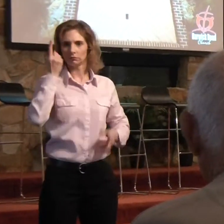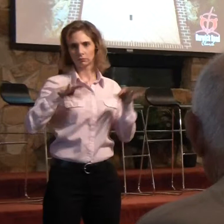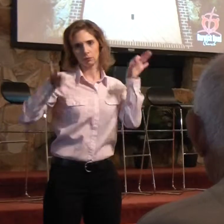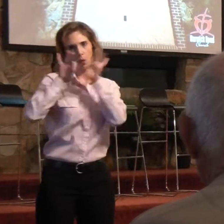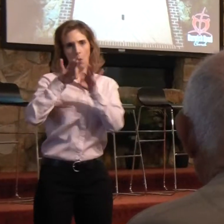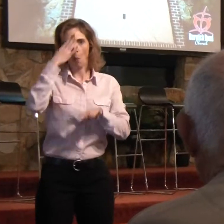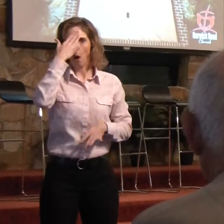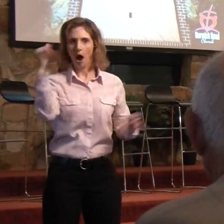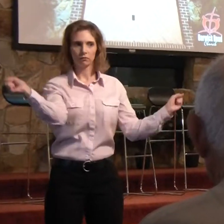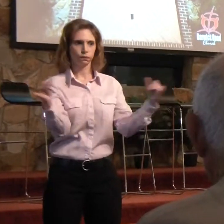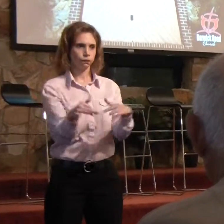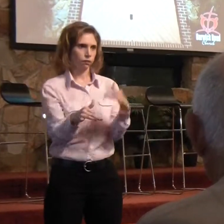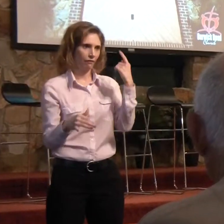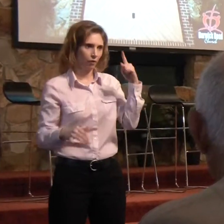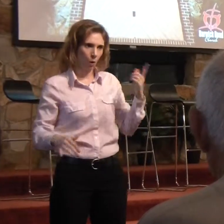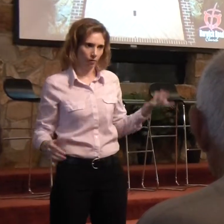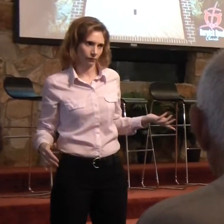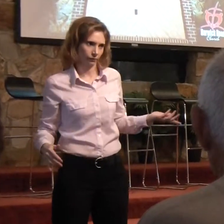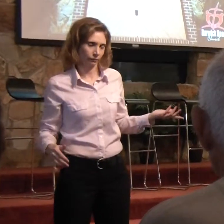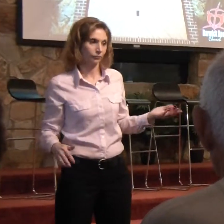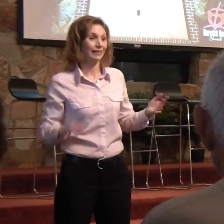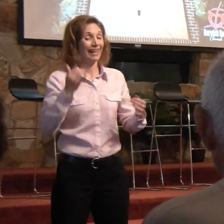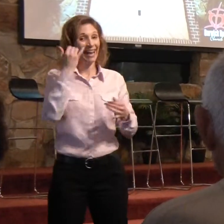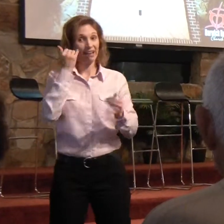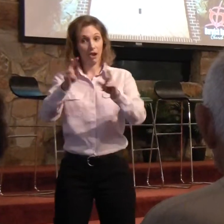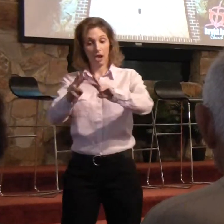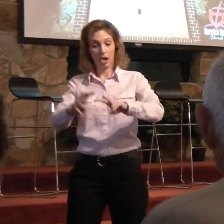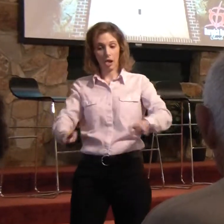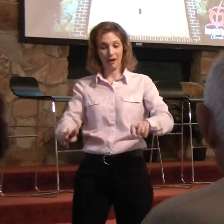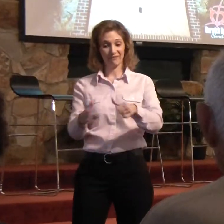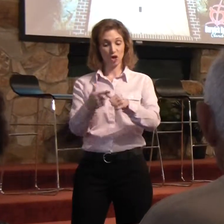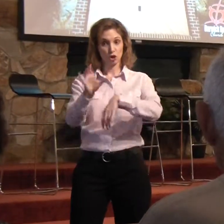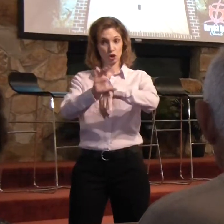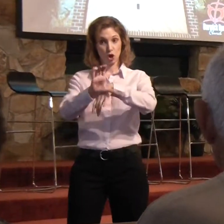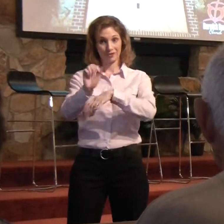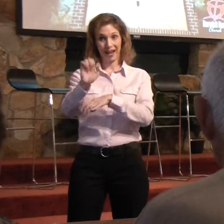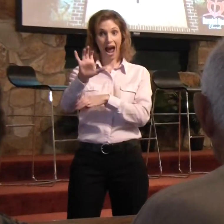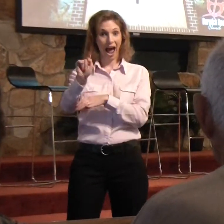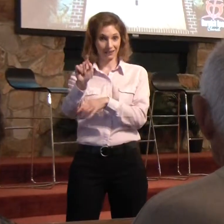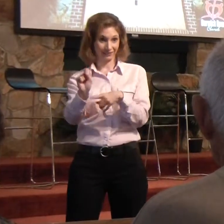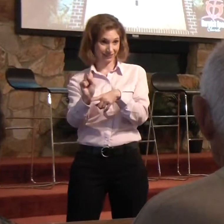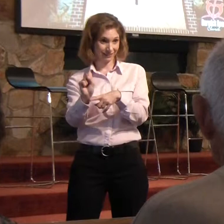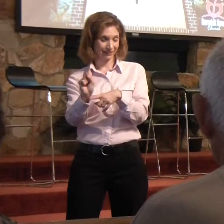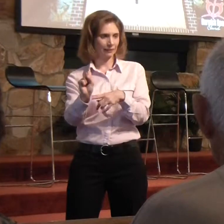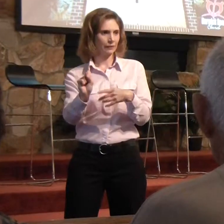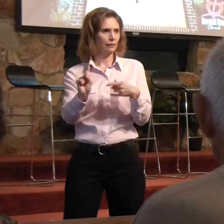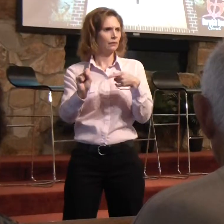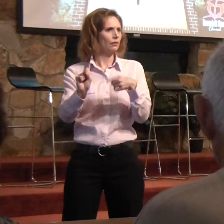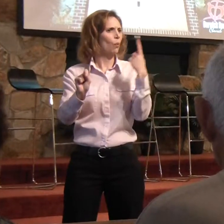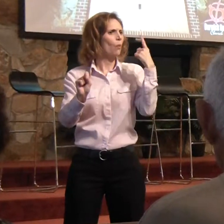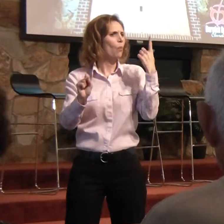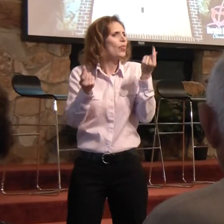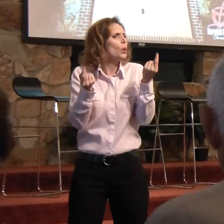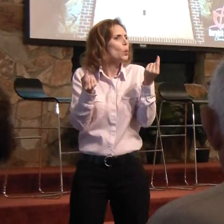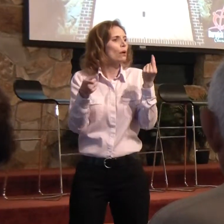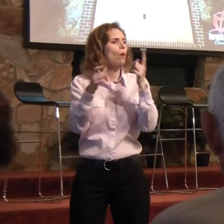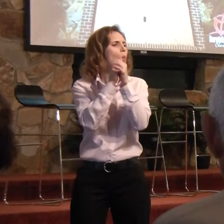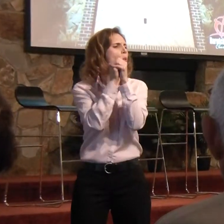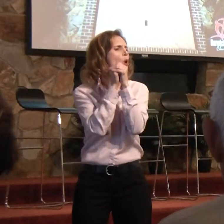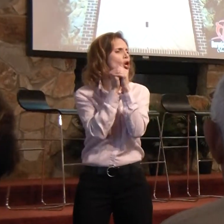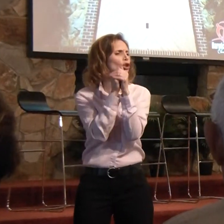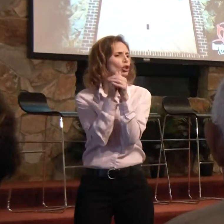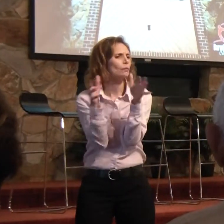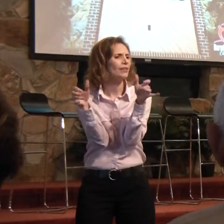we here? You see, if you looked at the first church in Acts, you would see that they worshiped together in